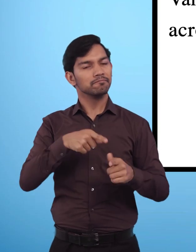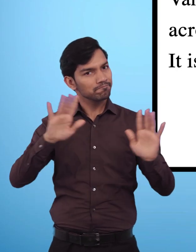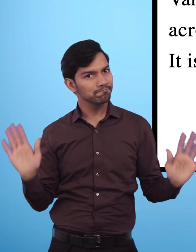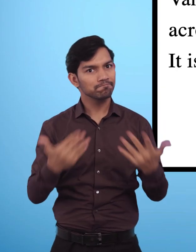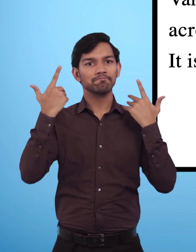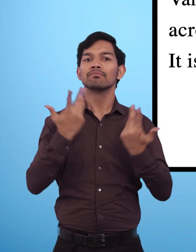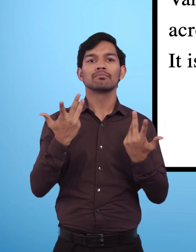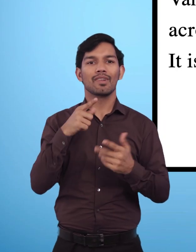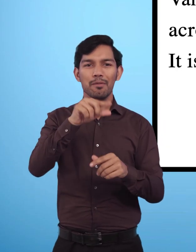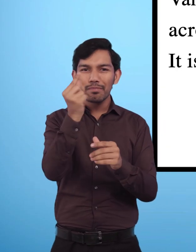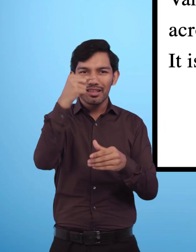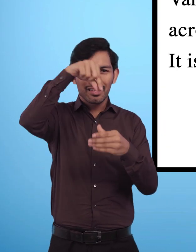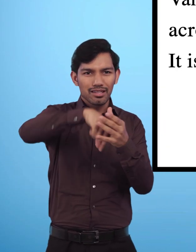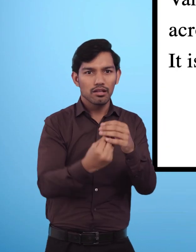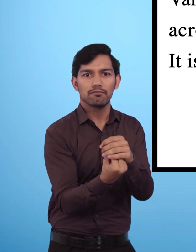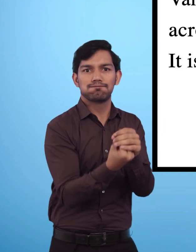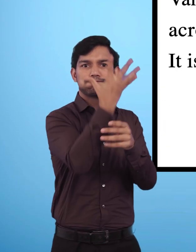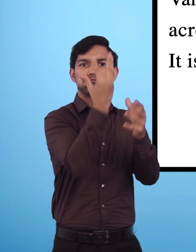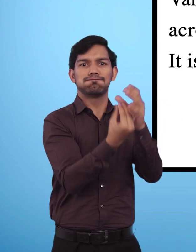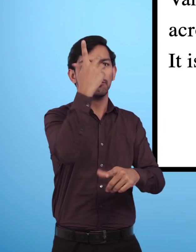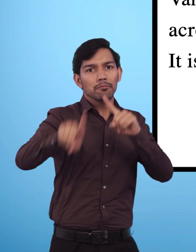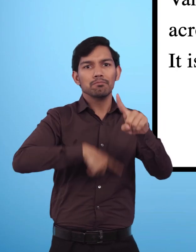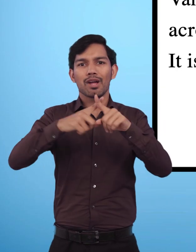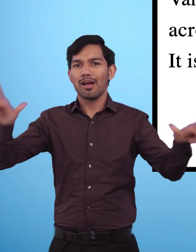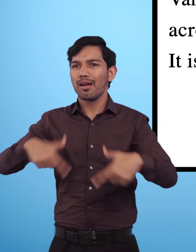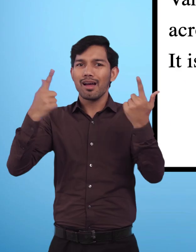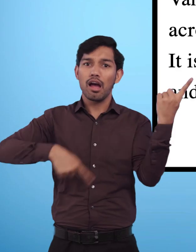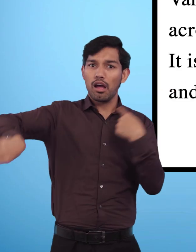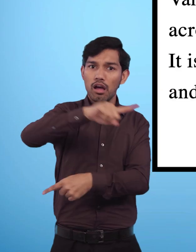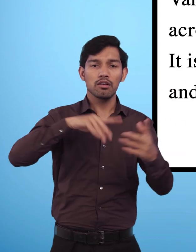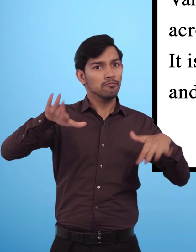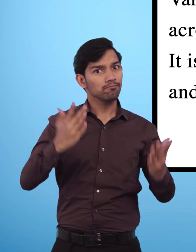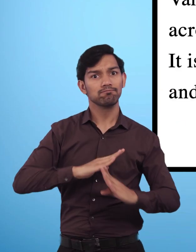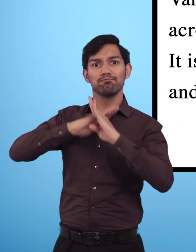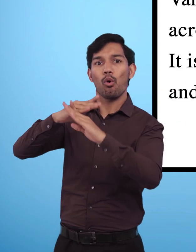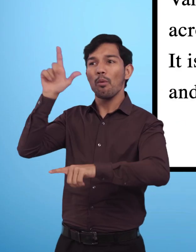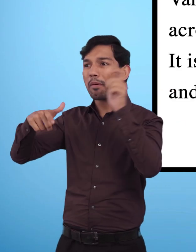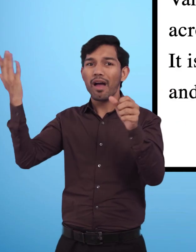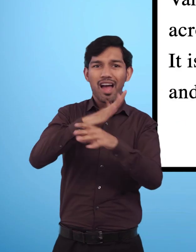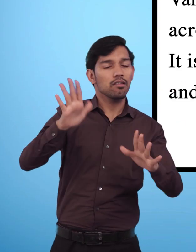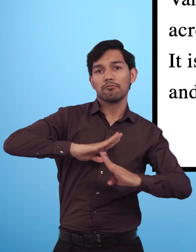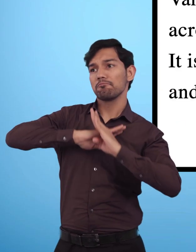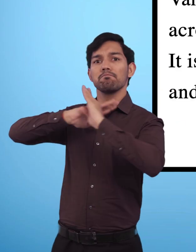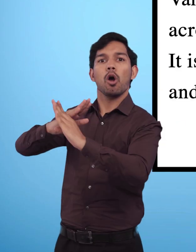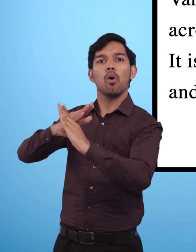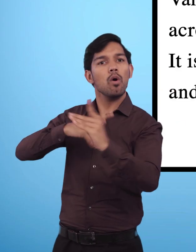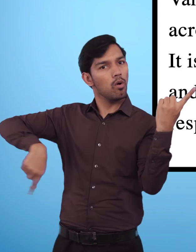It is a forest festival during which new plants and trees are planted and awareness about